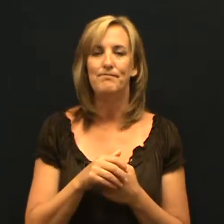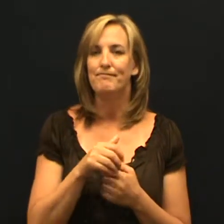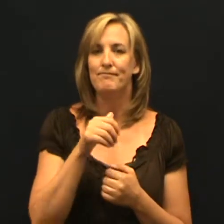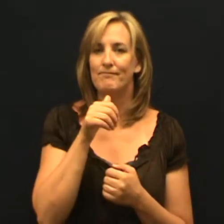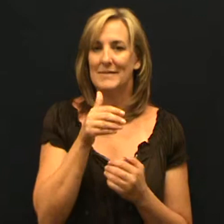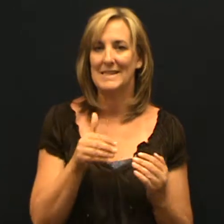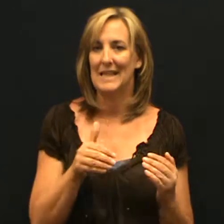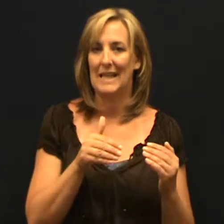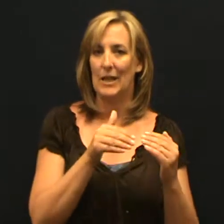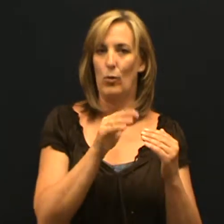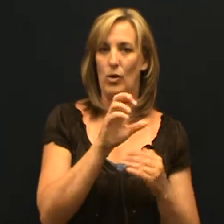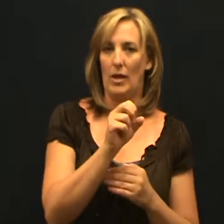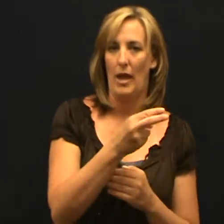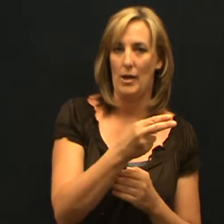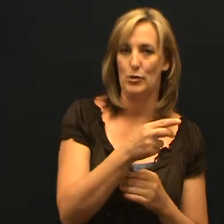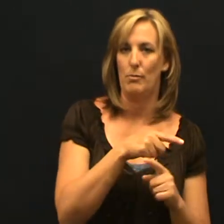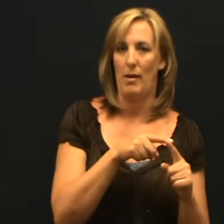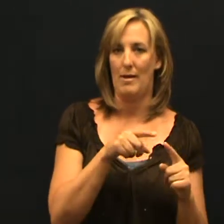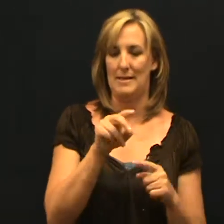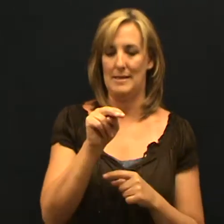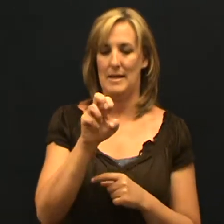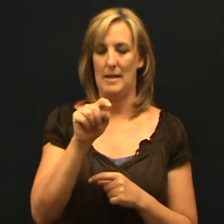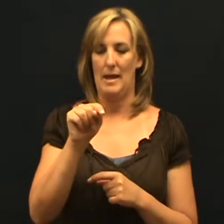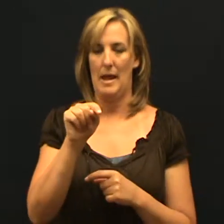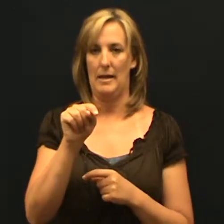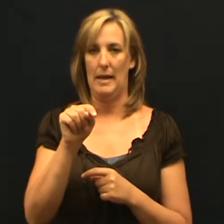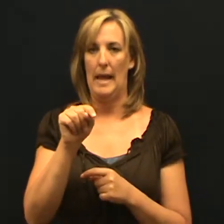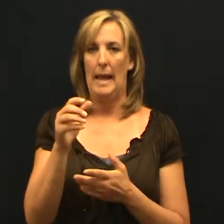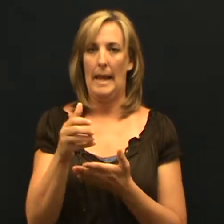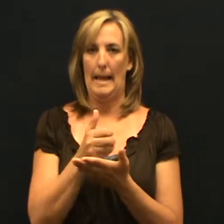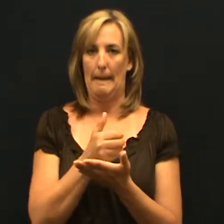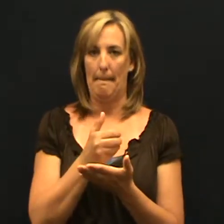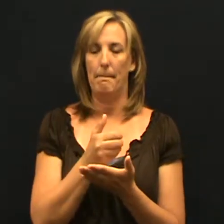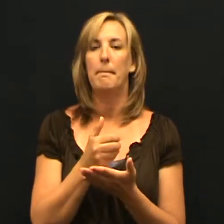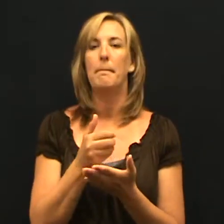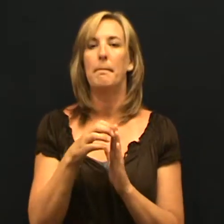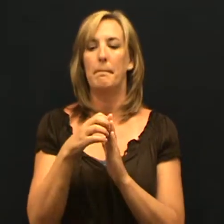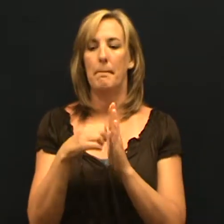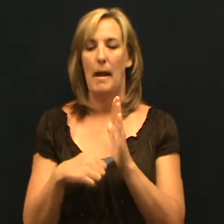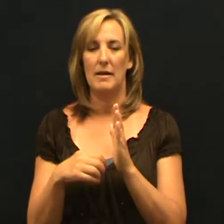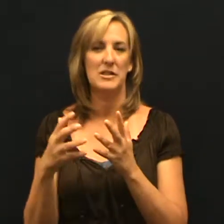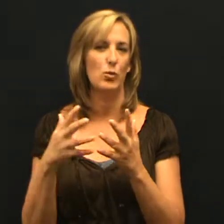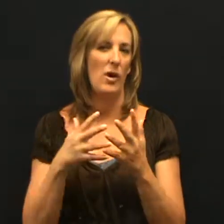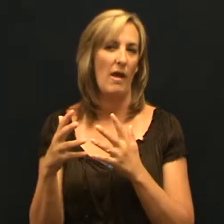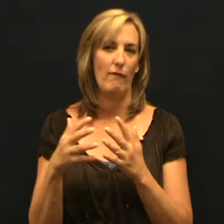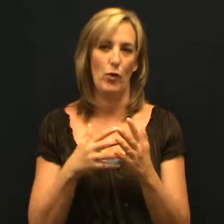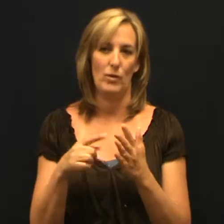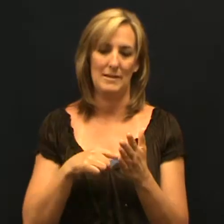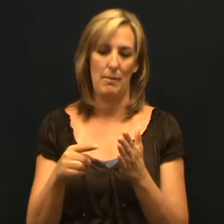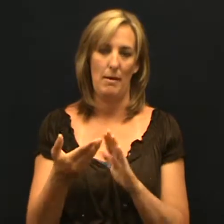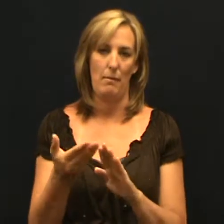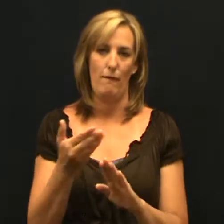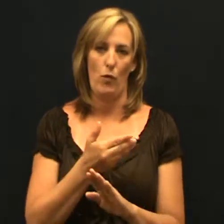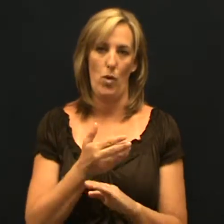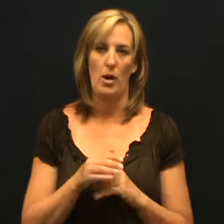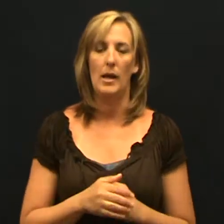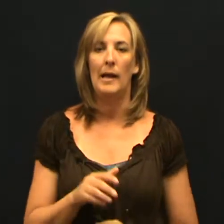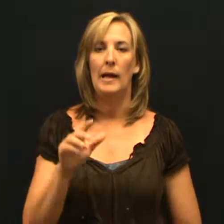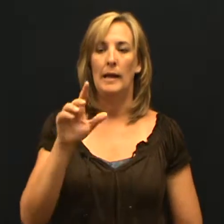since the beginning of the company minus whatever dividends might have been paid before. That's not necessarily cash, because much of